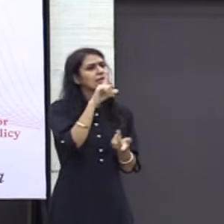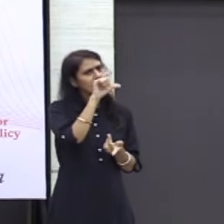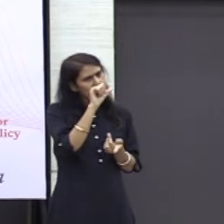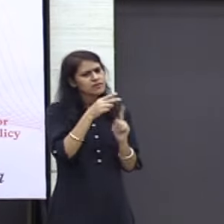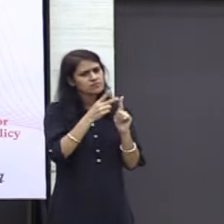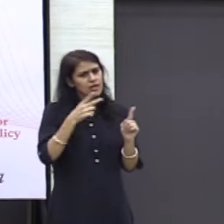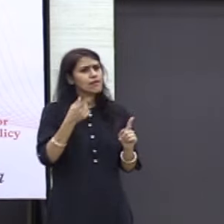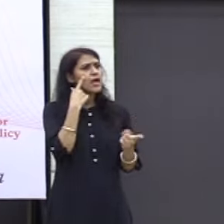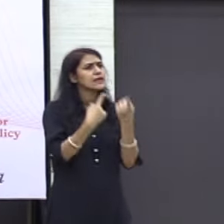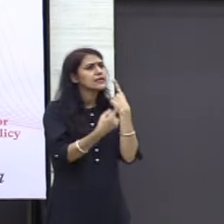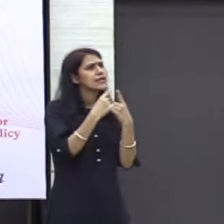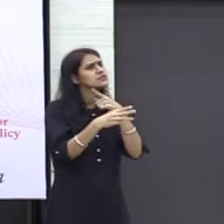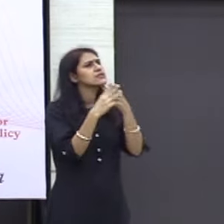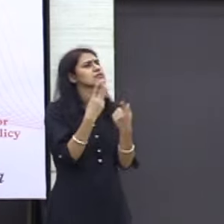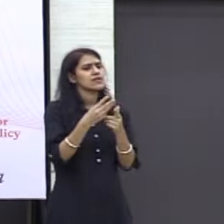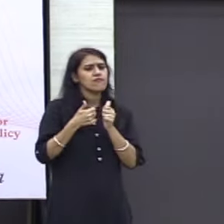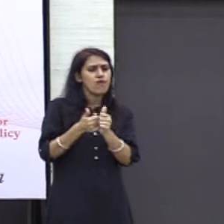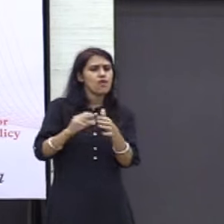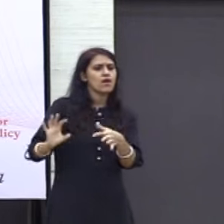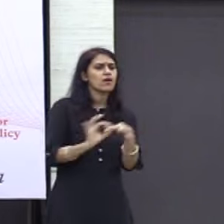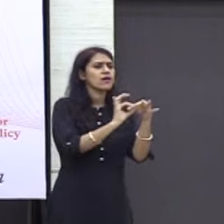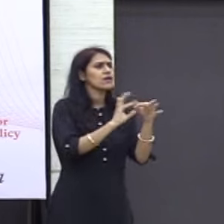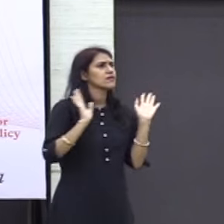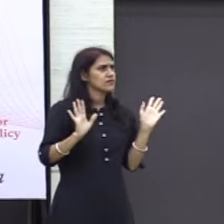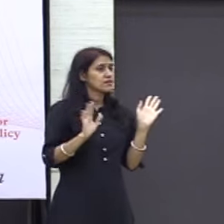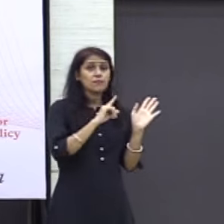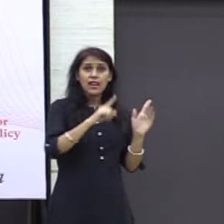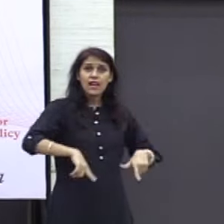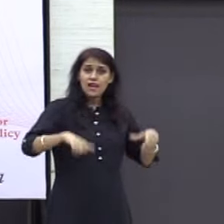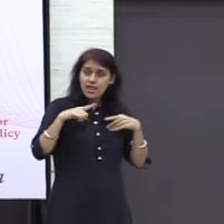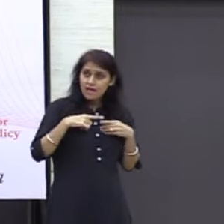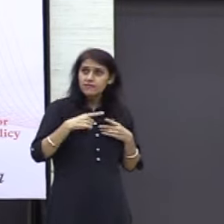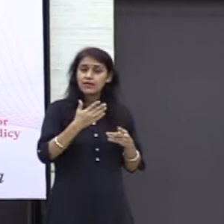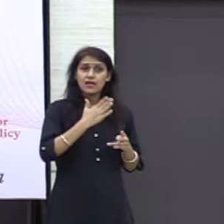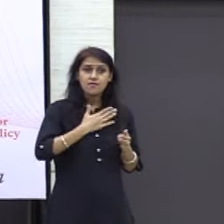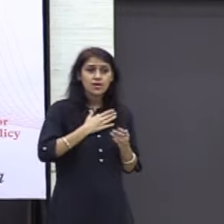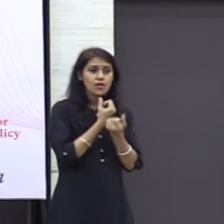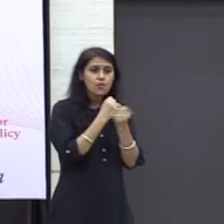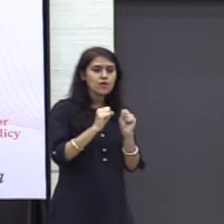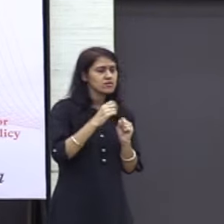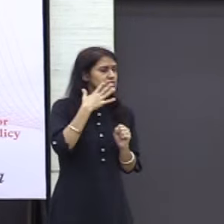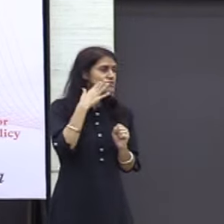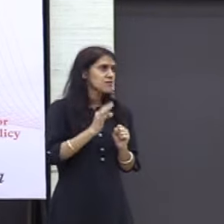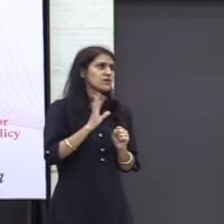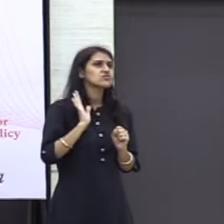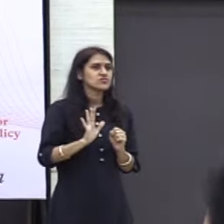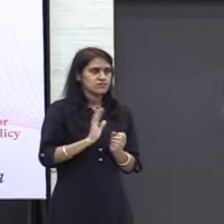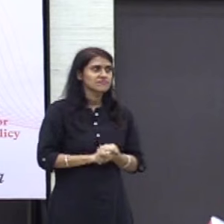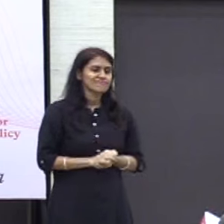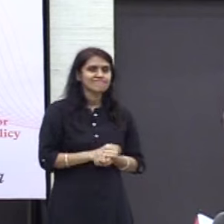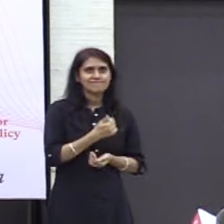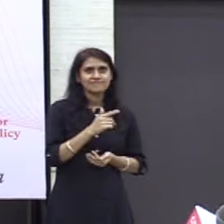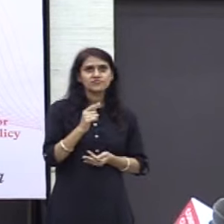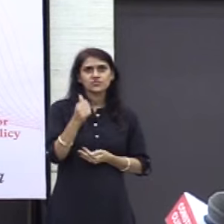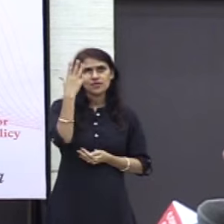they'll all will be tested on these three. Yeah. But life and liberty, of course, is a very special right. Yeah.